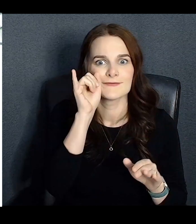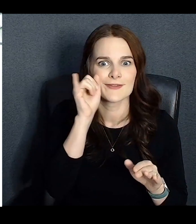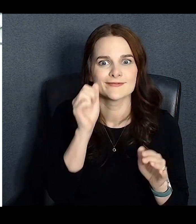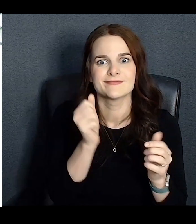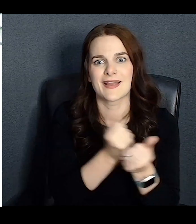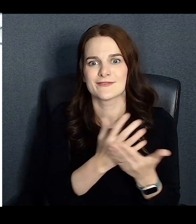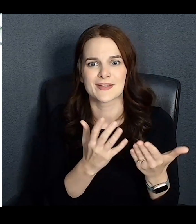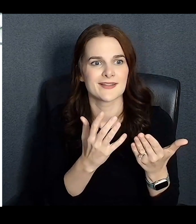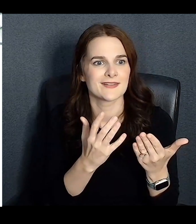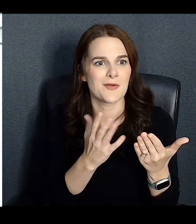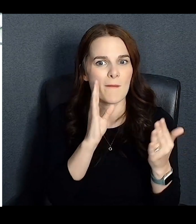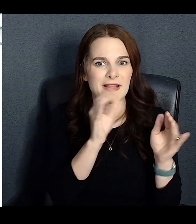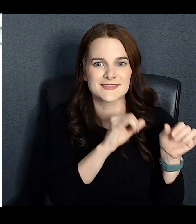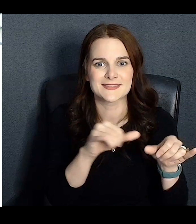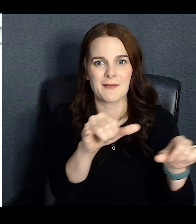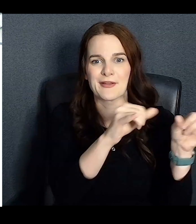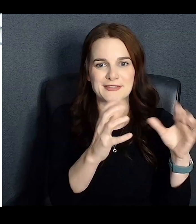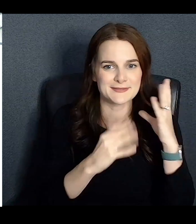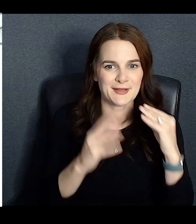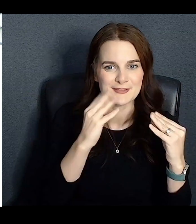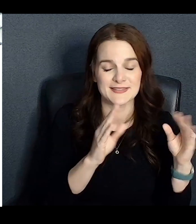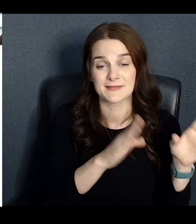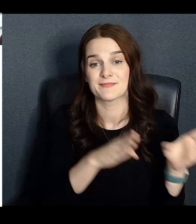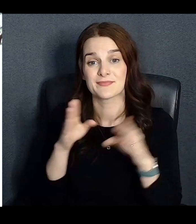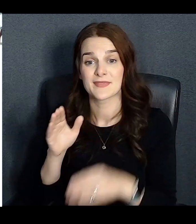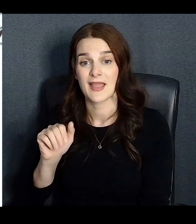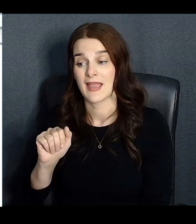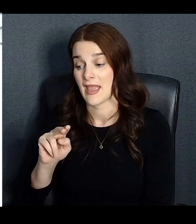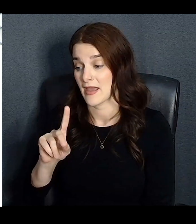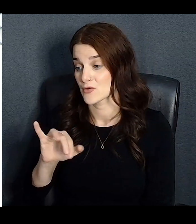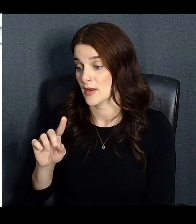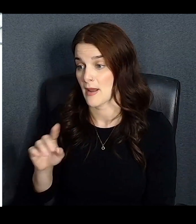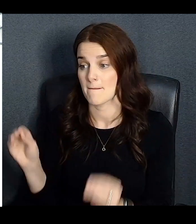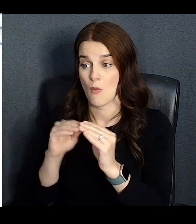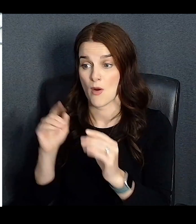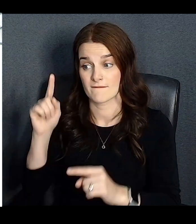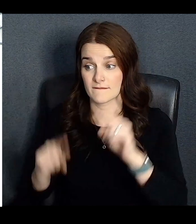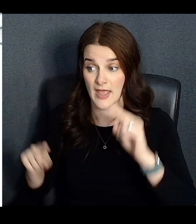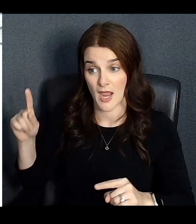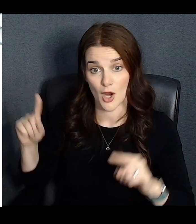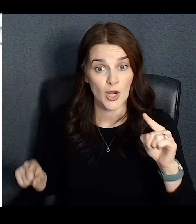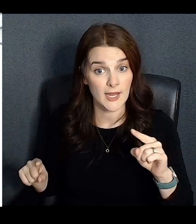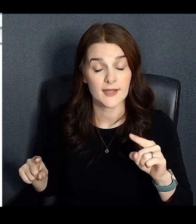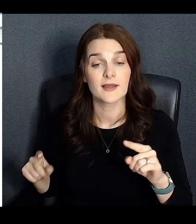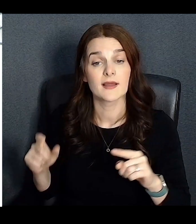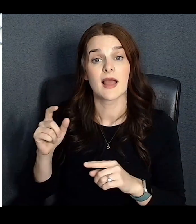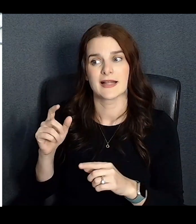know that everyone with an iPhone will kind of have a similar experience. Android operating system is much more varied. And so it's a little bit hard to show like this is what it